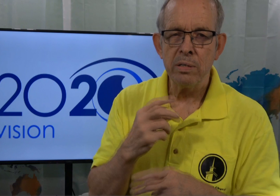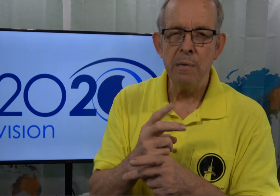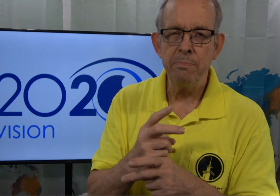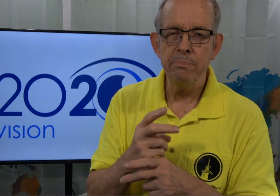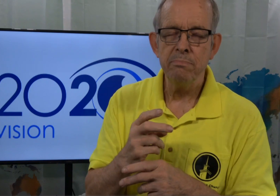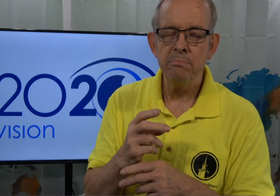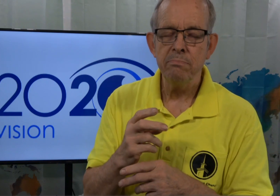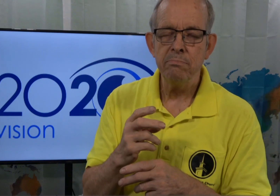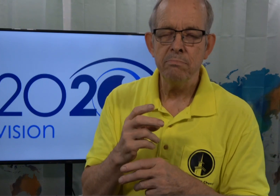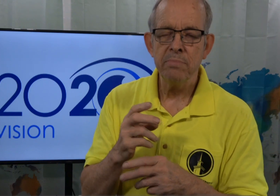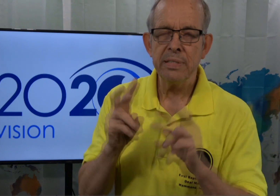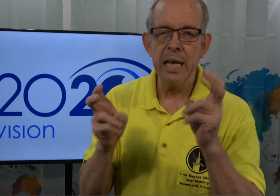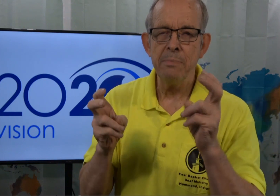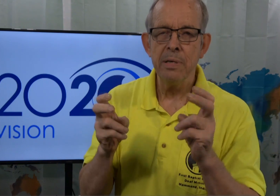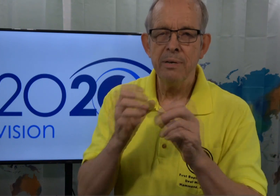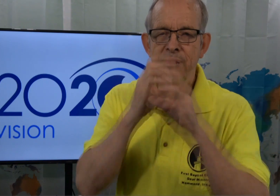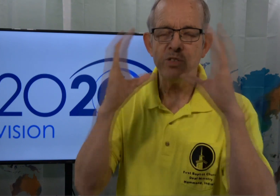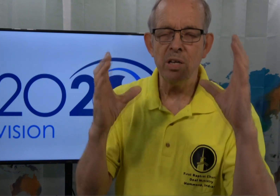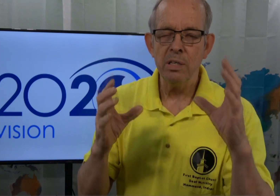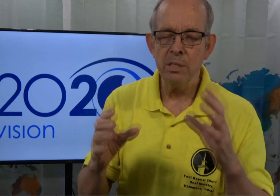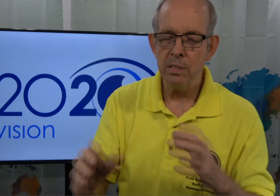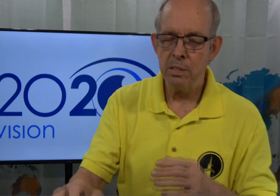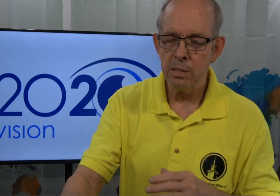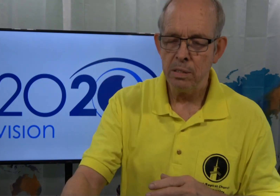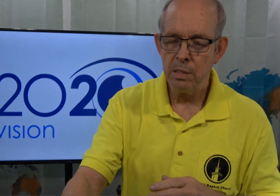keep the vision.